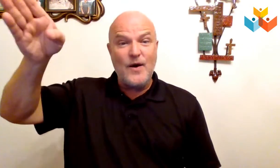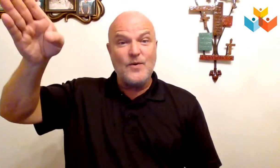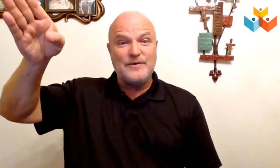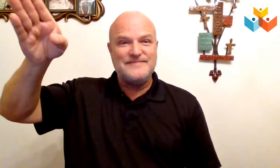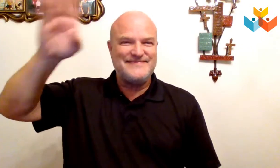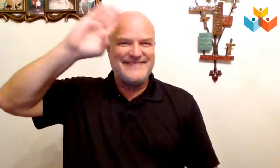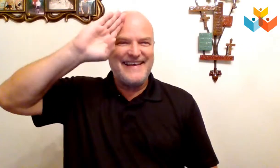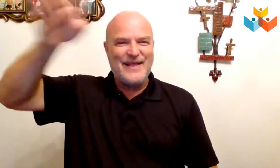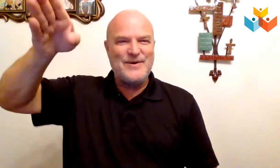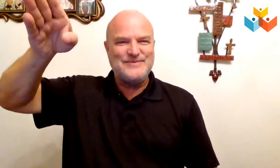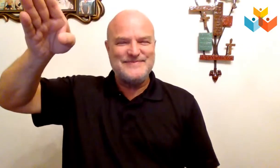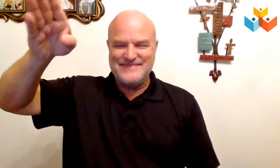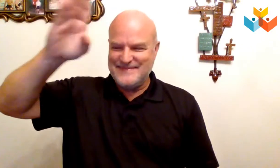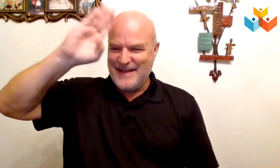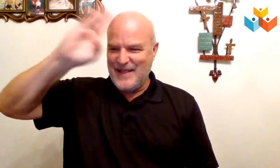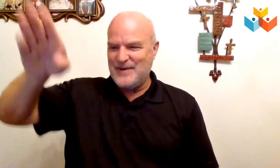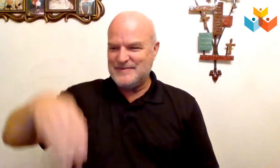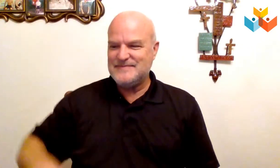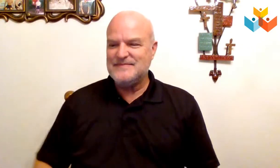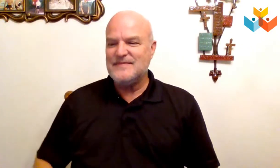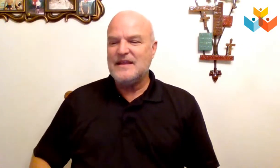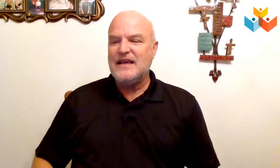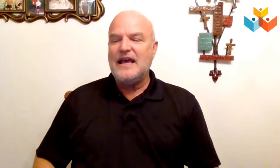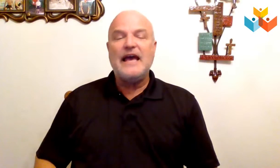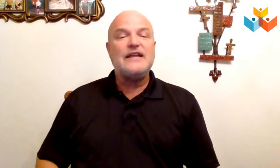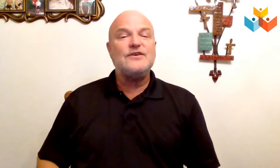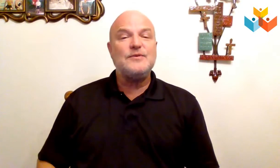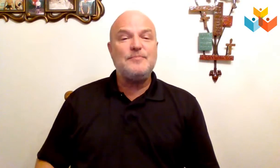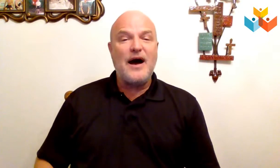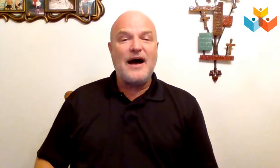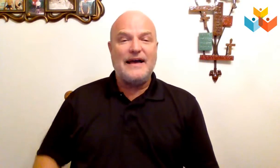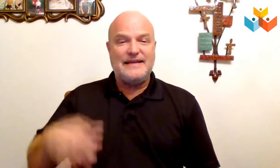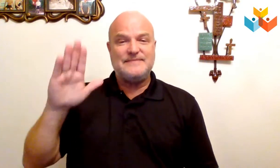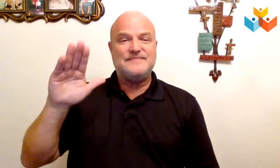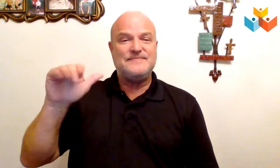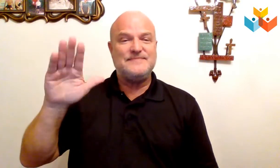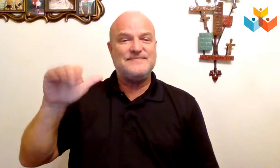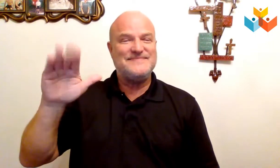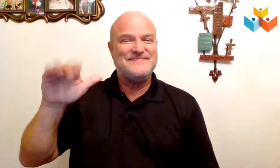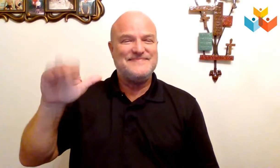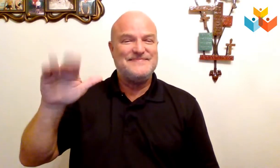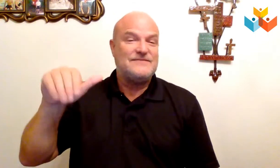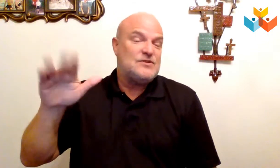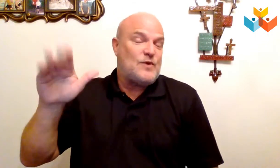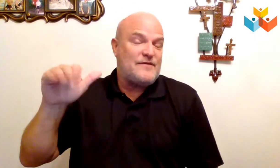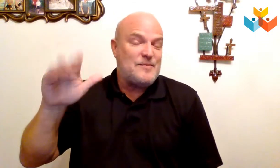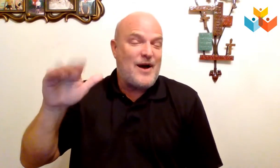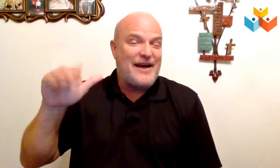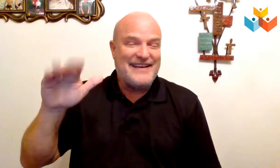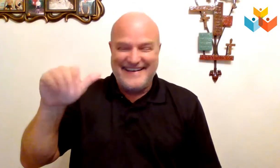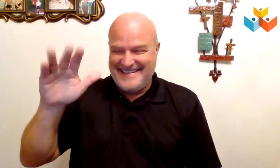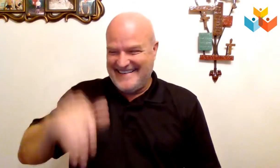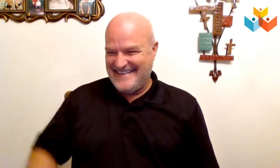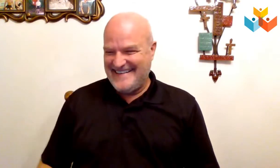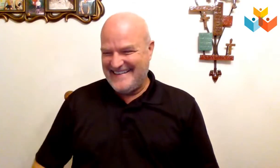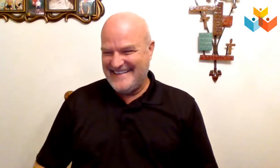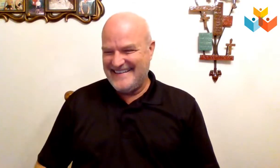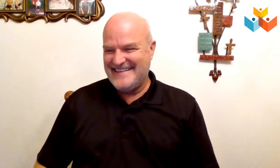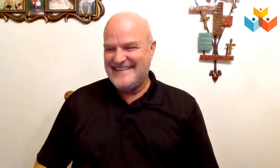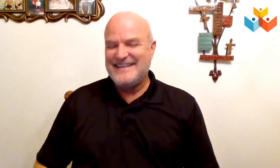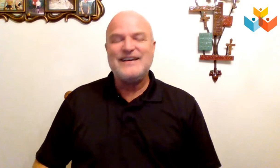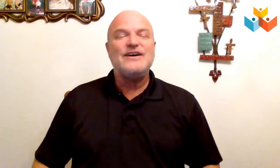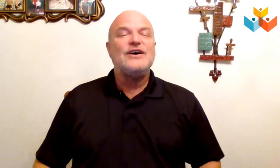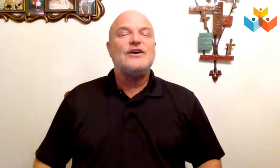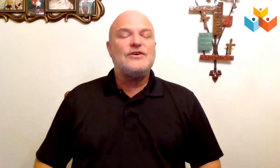Hello. This one's interesting. Hello. Hello. And goodbye. Just wave